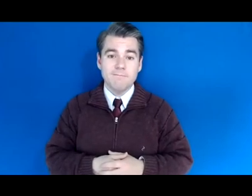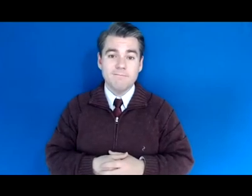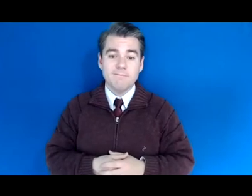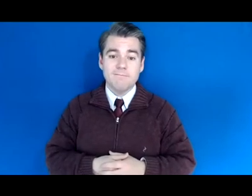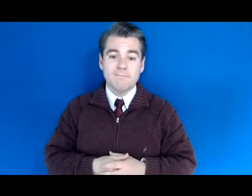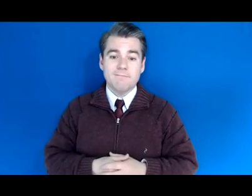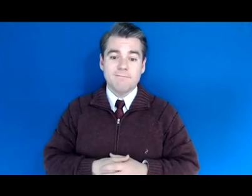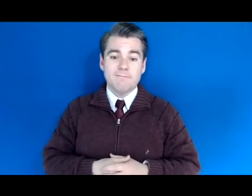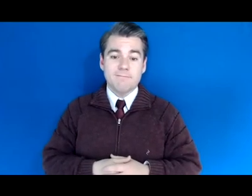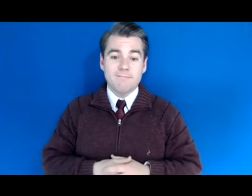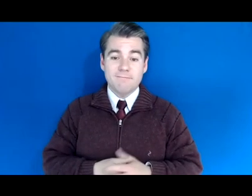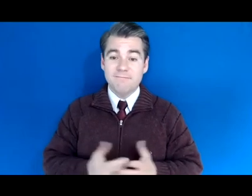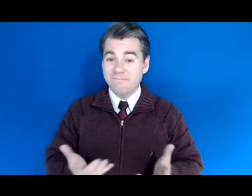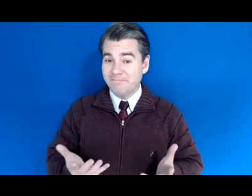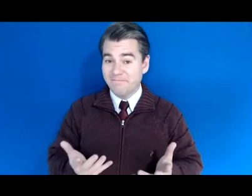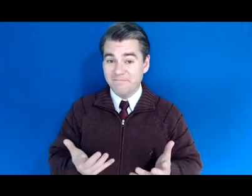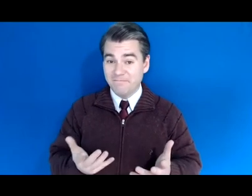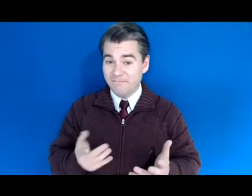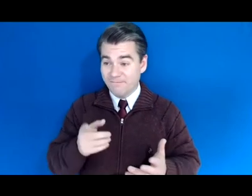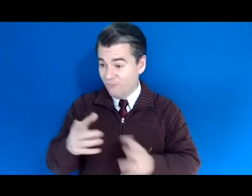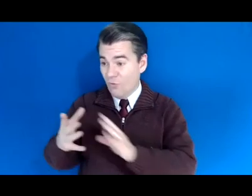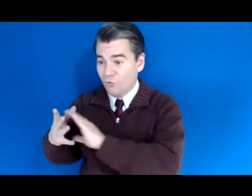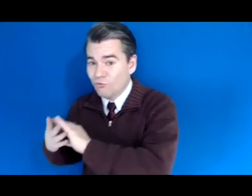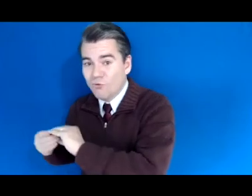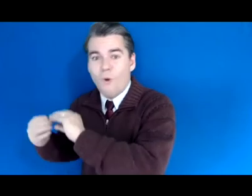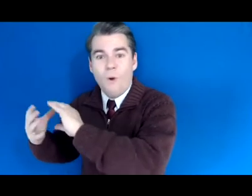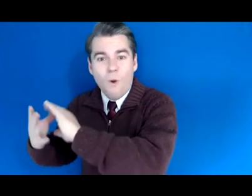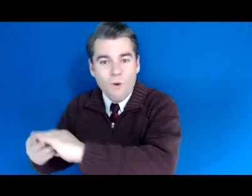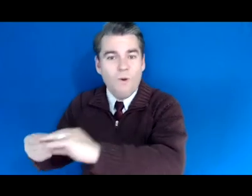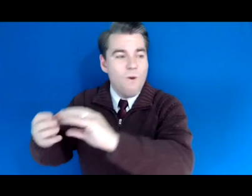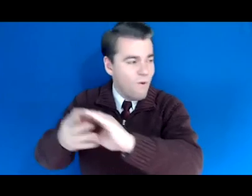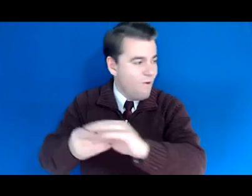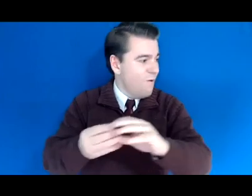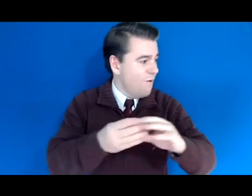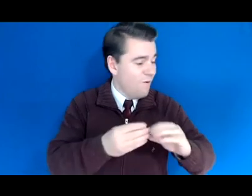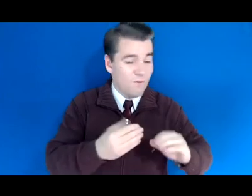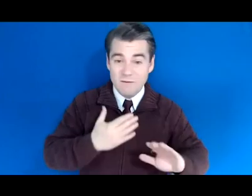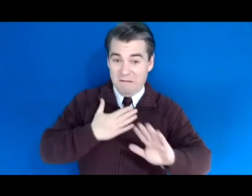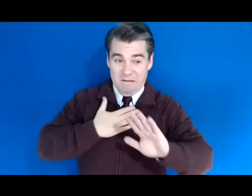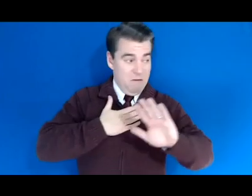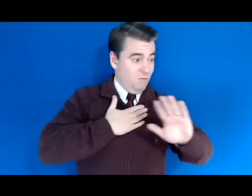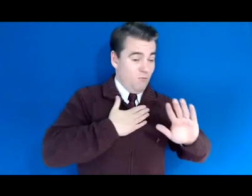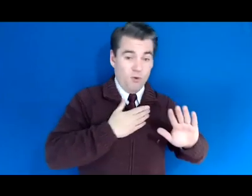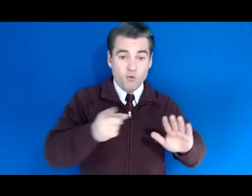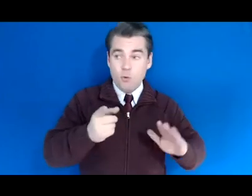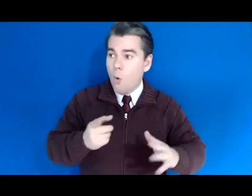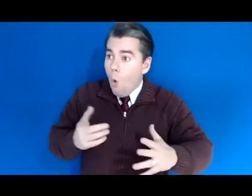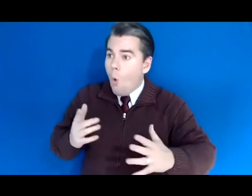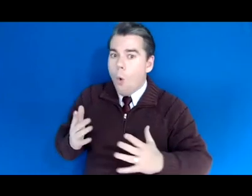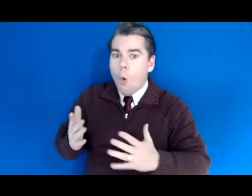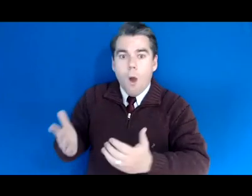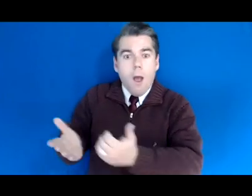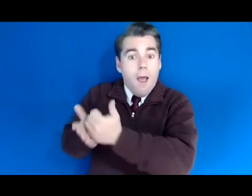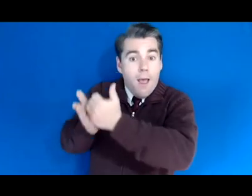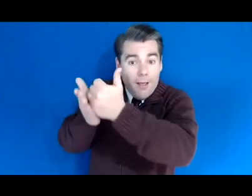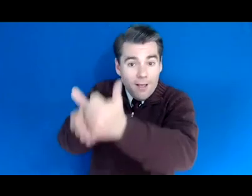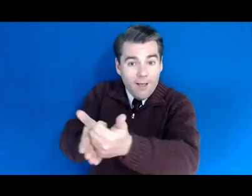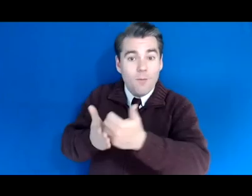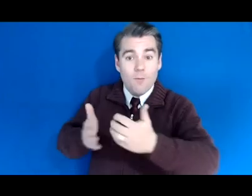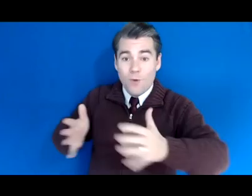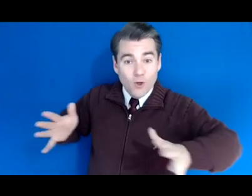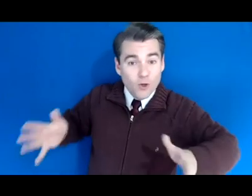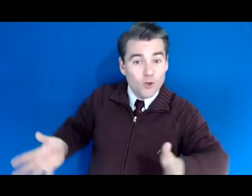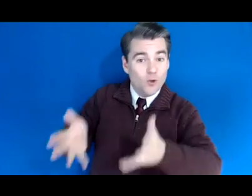So I hope you find these stories and these testimonies helpful and encouraging as you go through your health